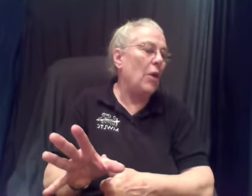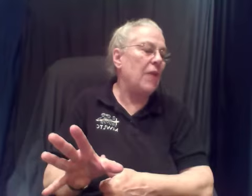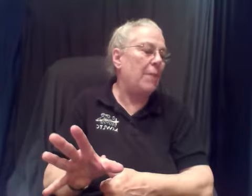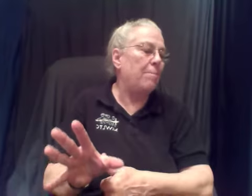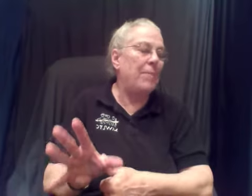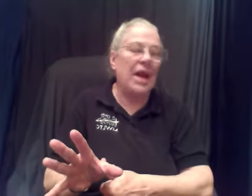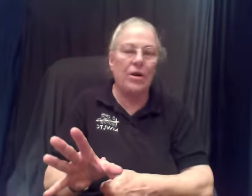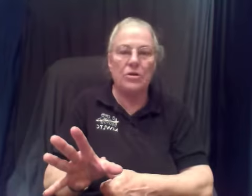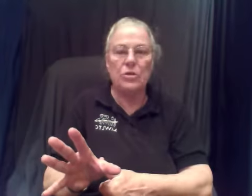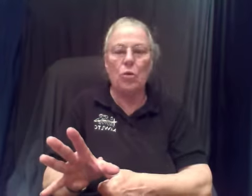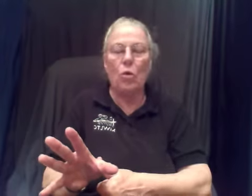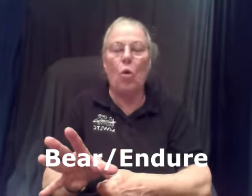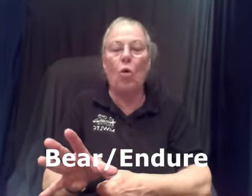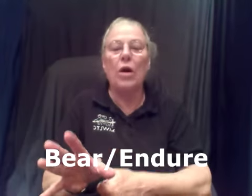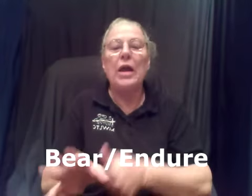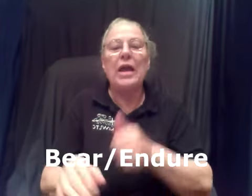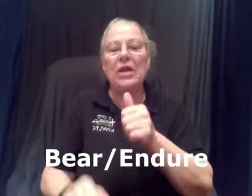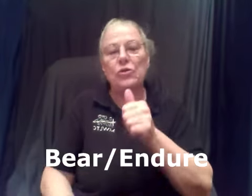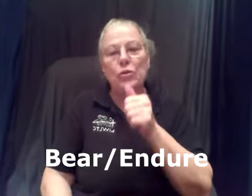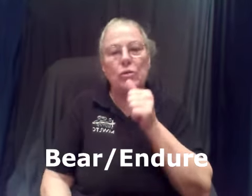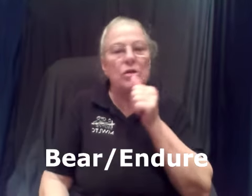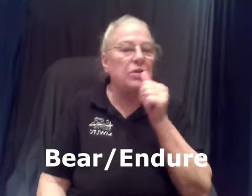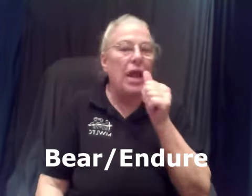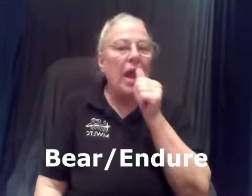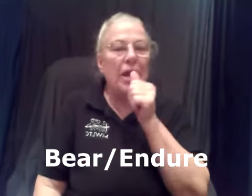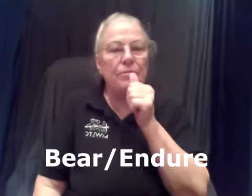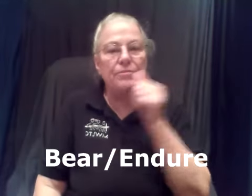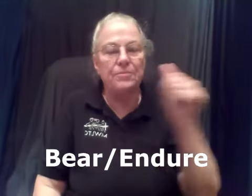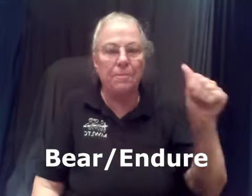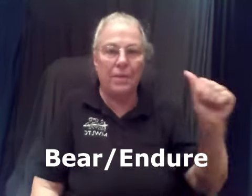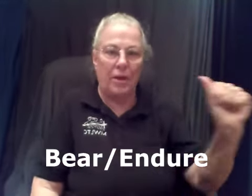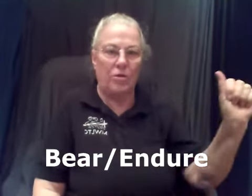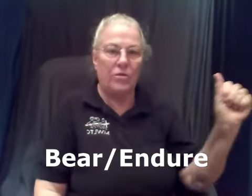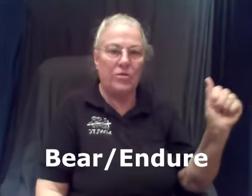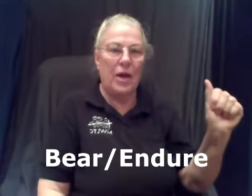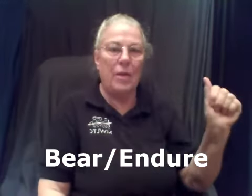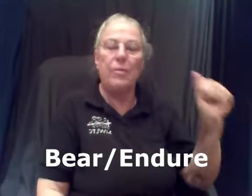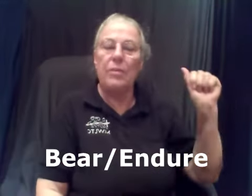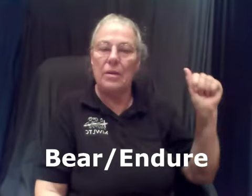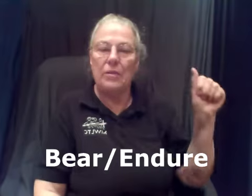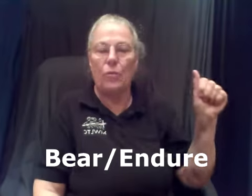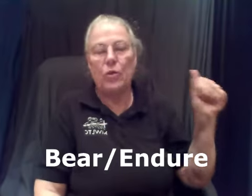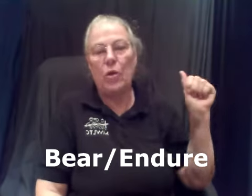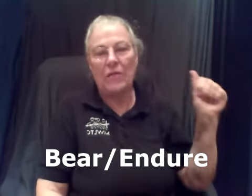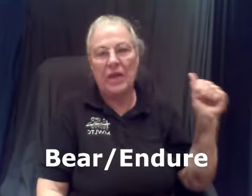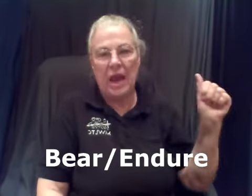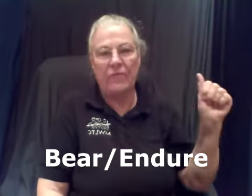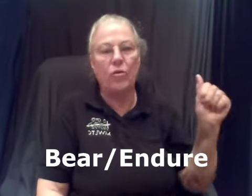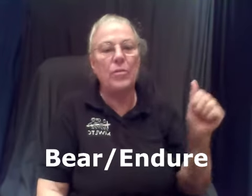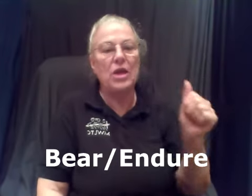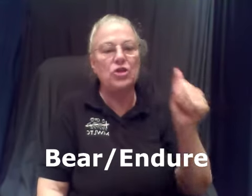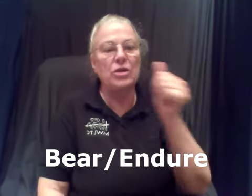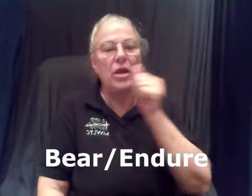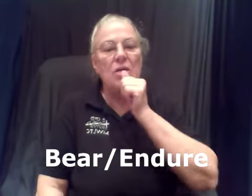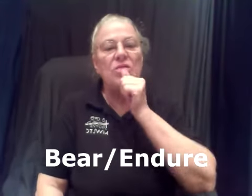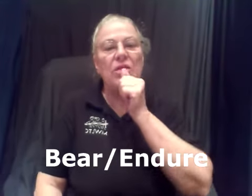That bears or endures. And your thumb, you have an A formation, the